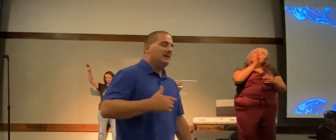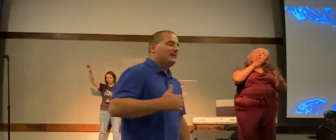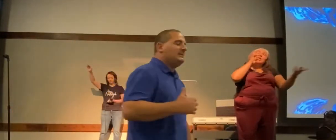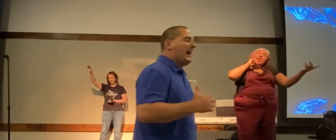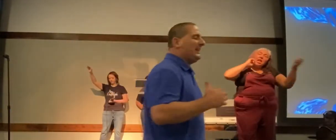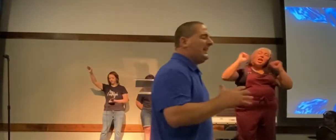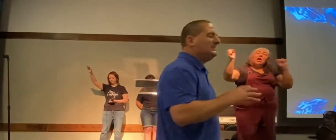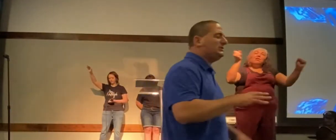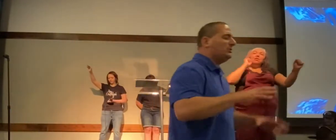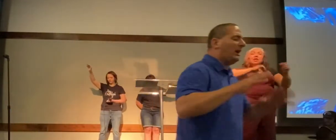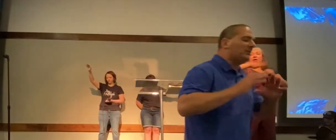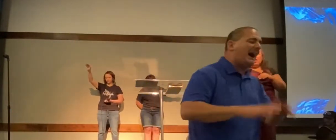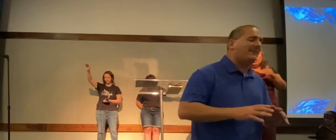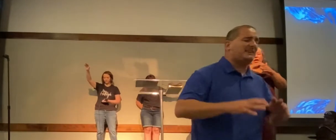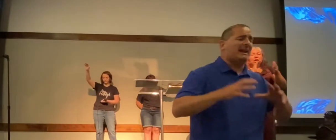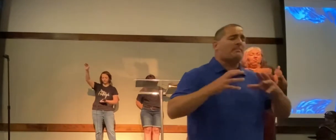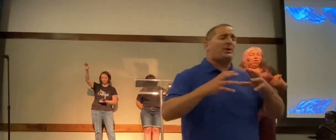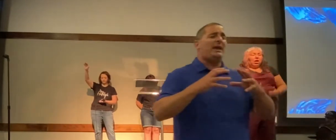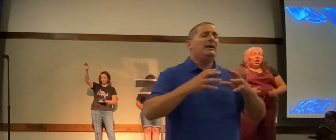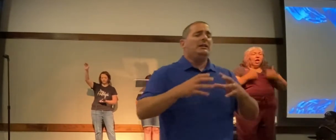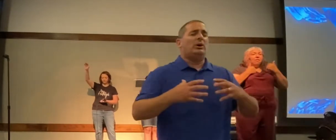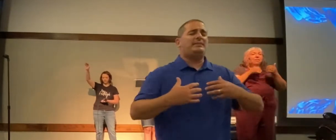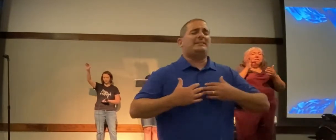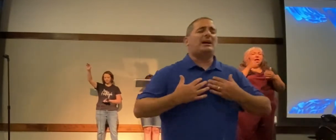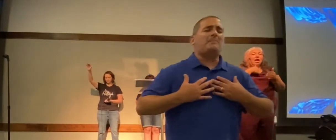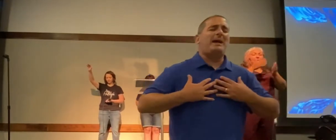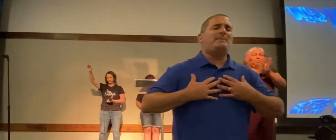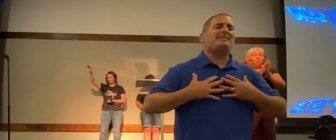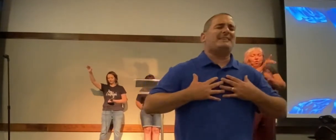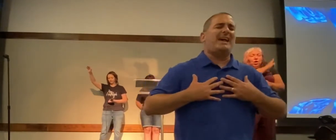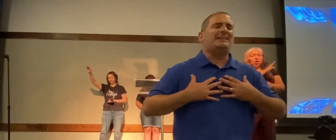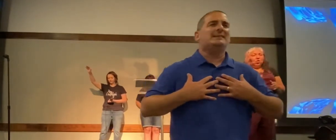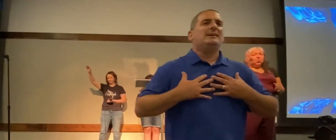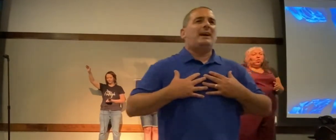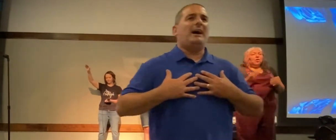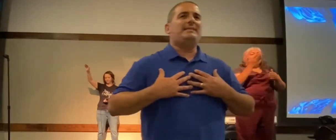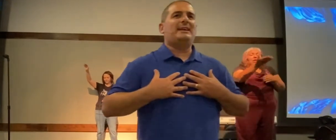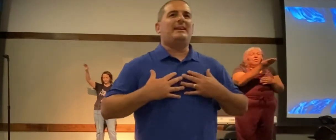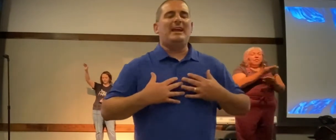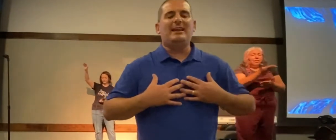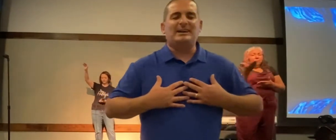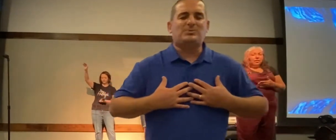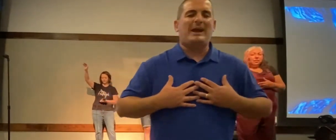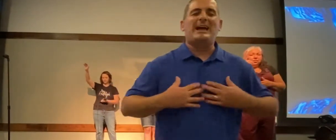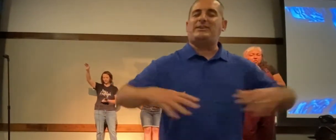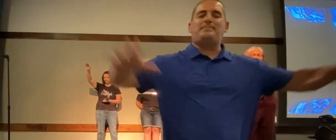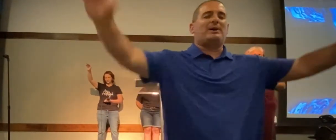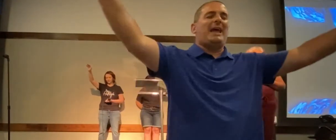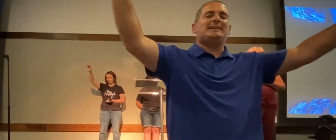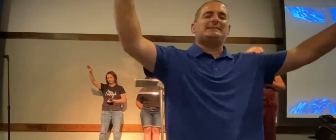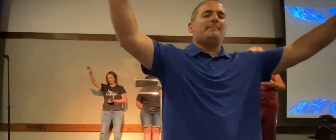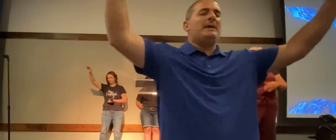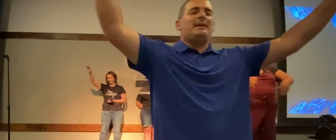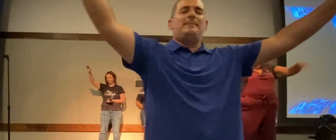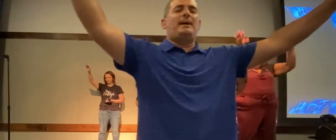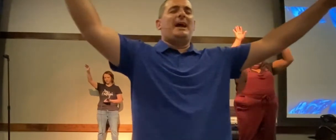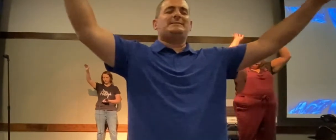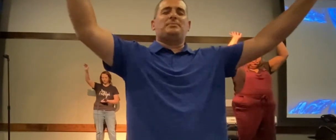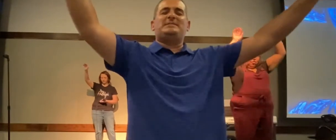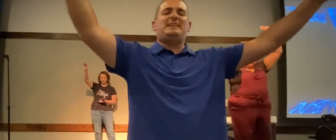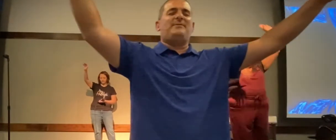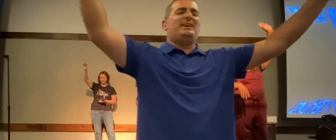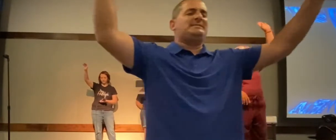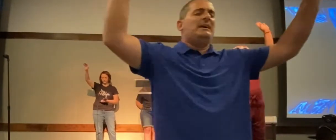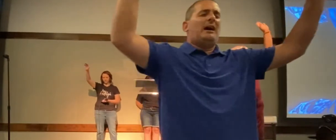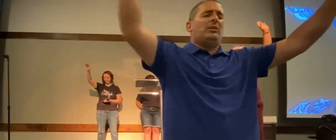loudly, God, into our lives, God. I pray, Lord, that there may be things that are in us right now. Keep your hands up. Keep your hands